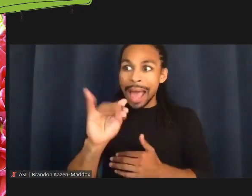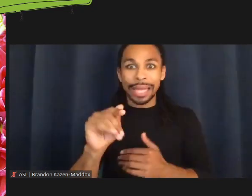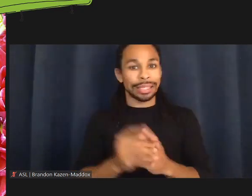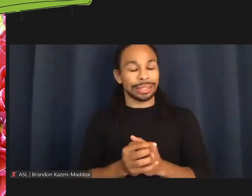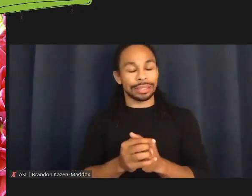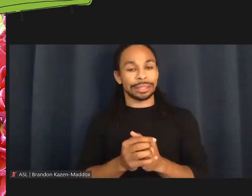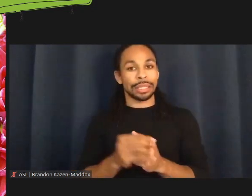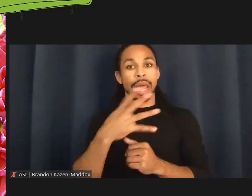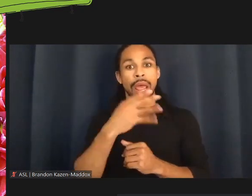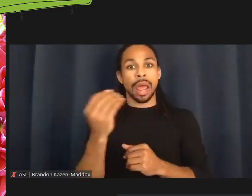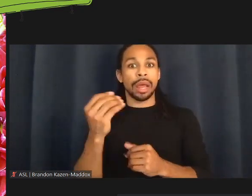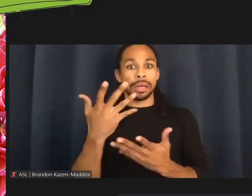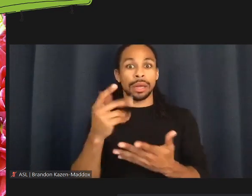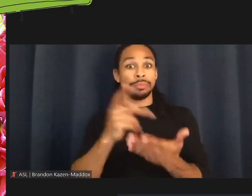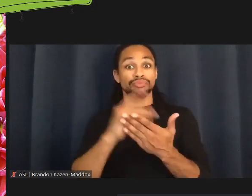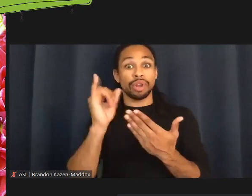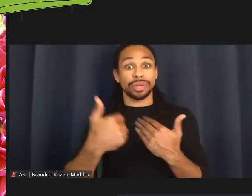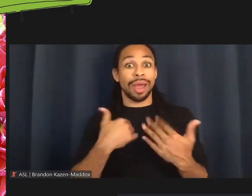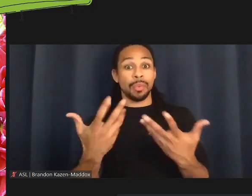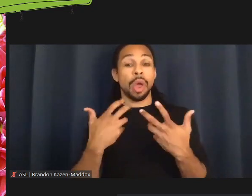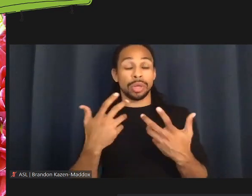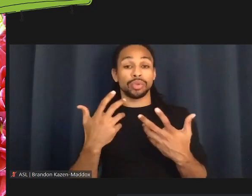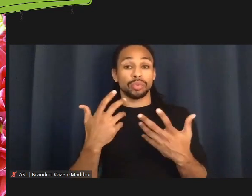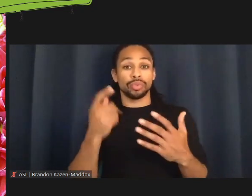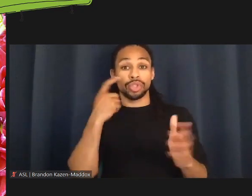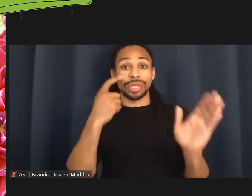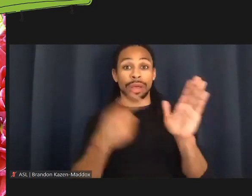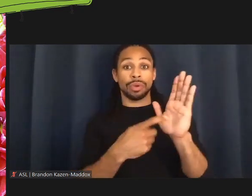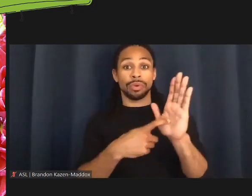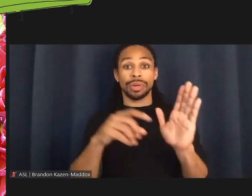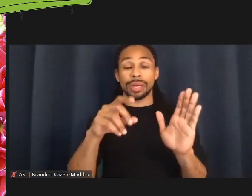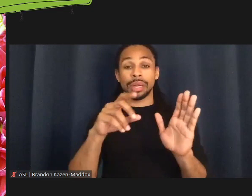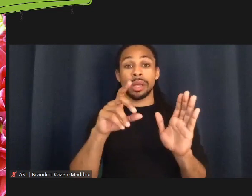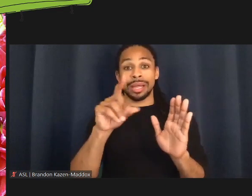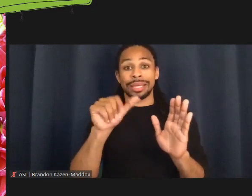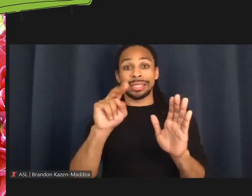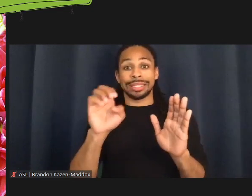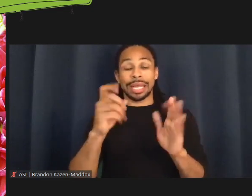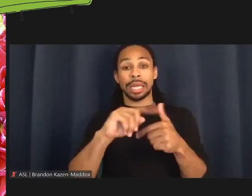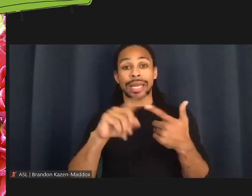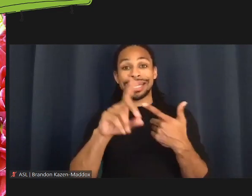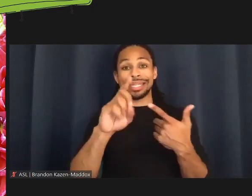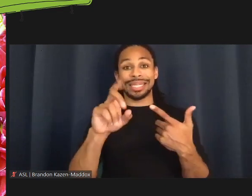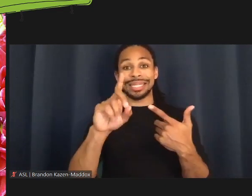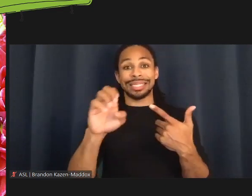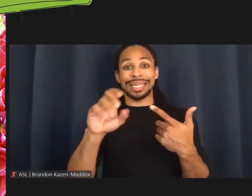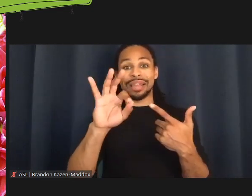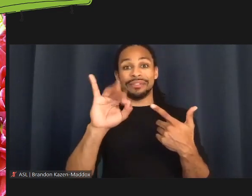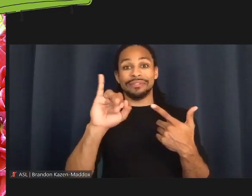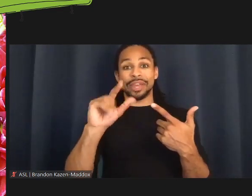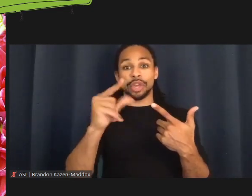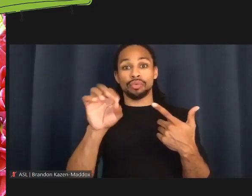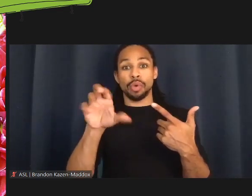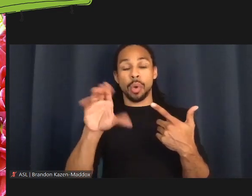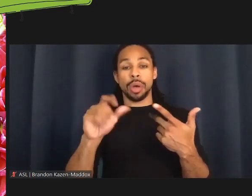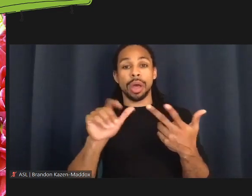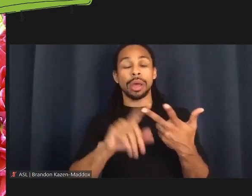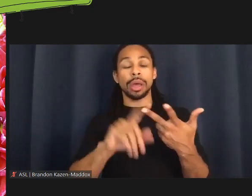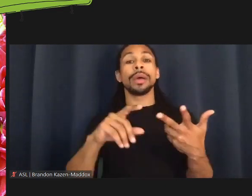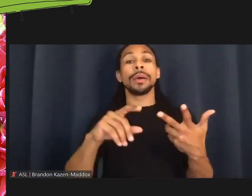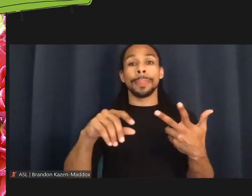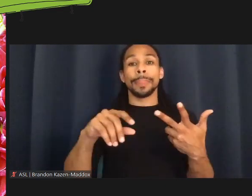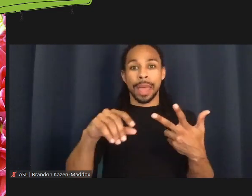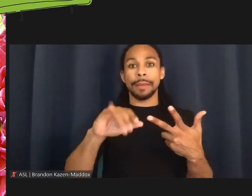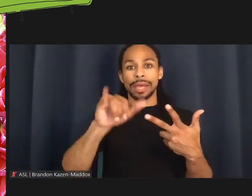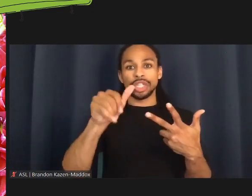And a project I want to shout out by Dane and Didi Figueroa and James III is the Black Trans Prayer